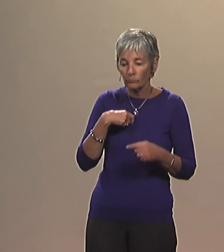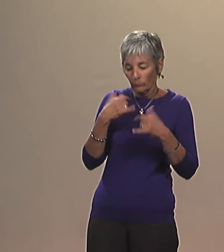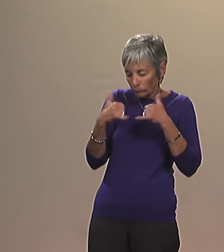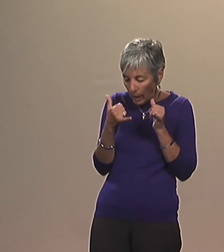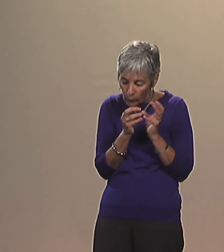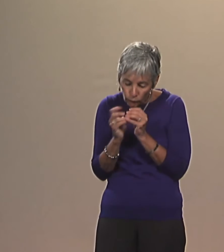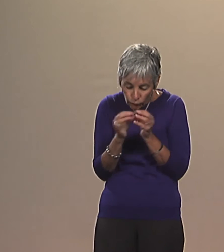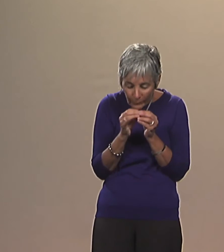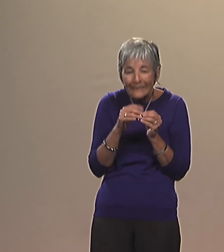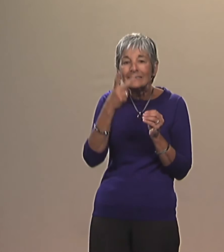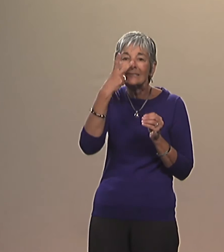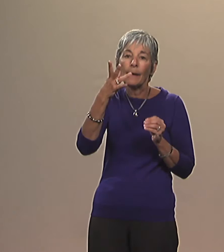and my parents are in the kitchen.